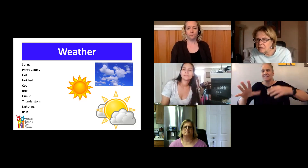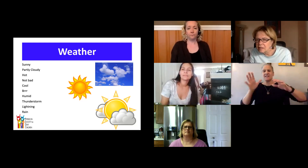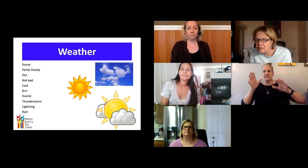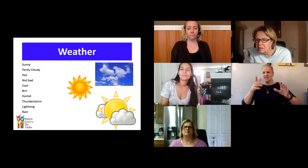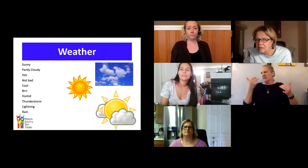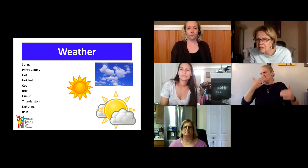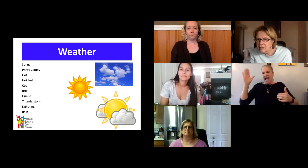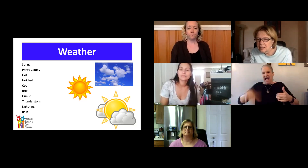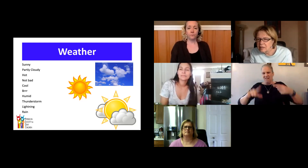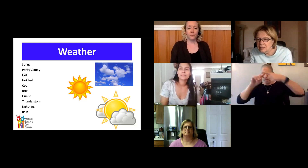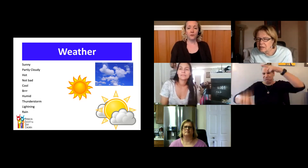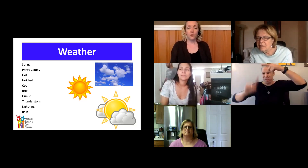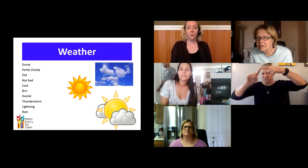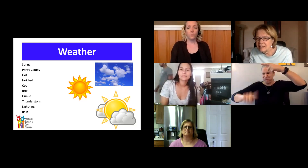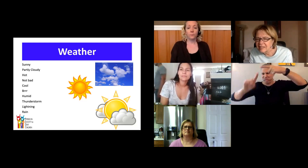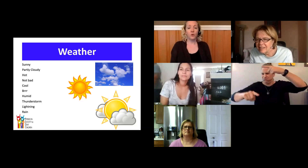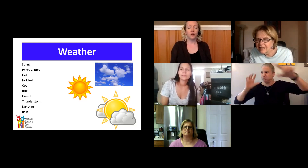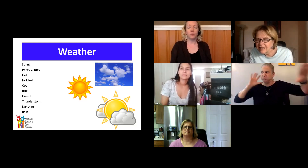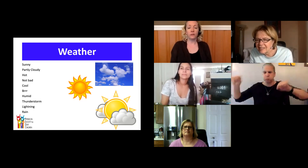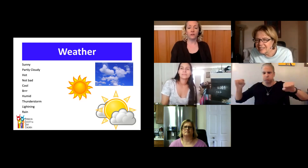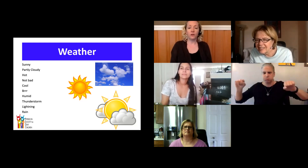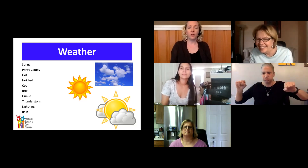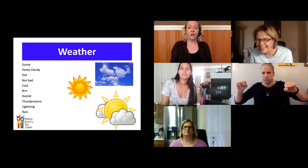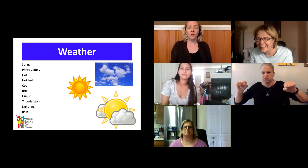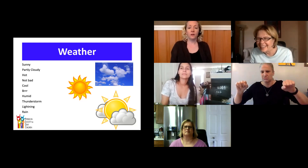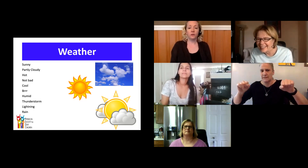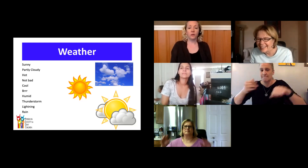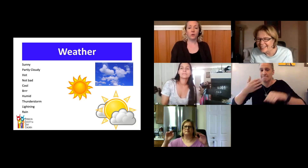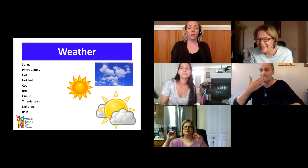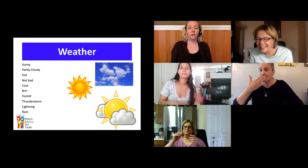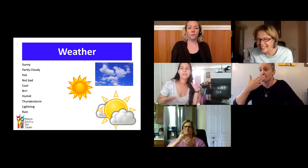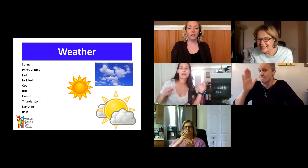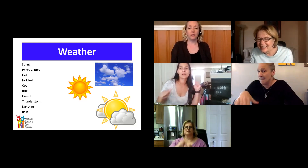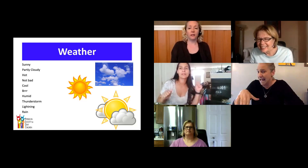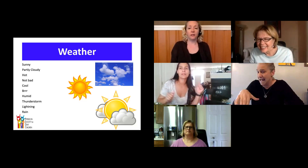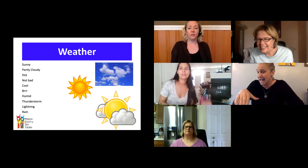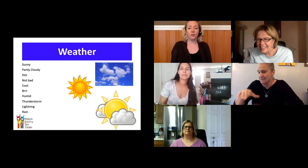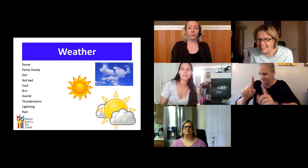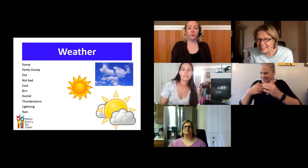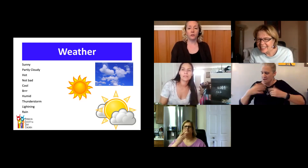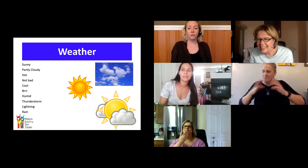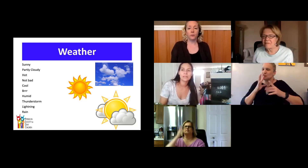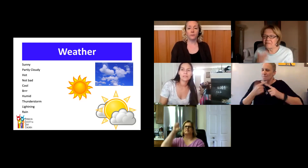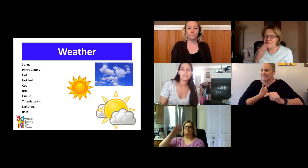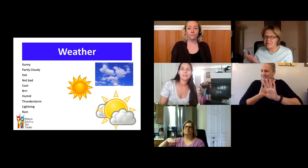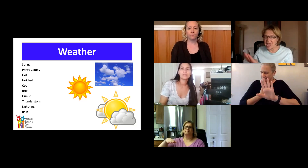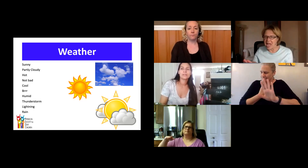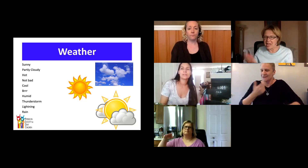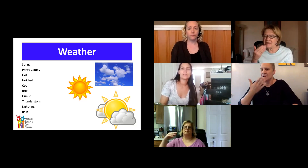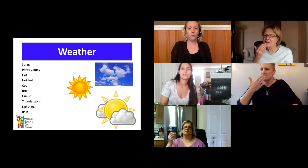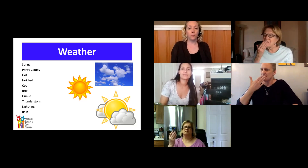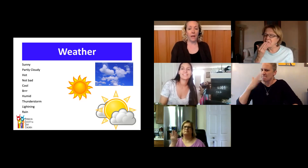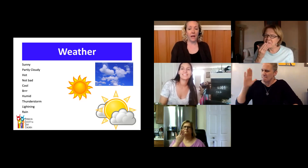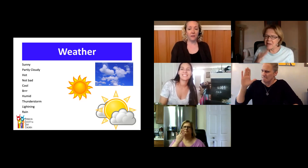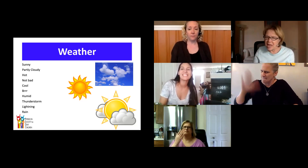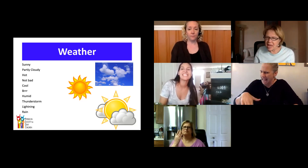So talking to myself, sorry. Looks like we're going to have some bad lightning and thunder pretty soon, but so bad. Okay, I'm talking to